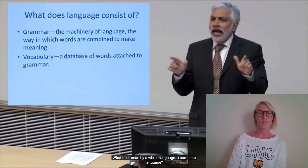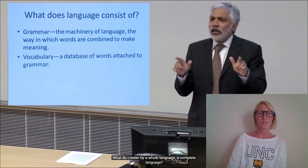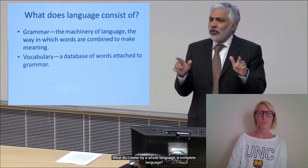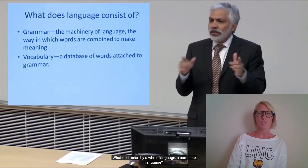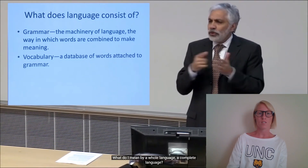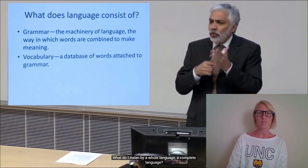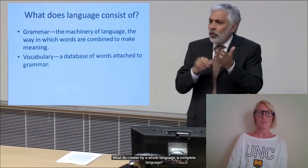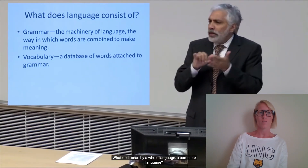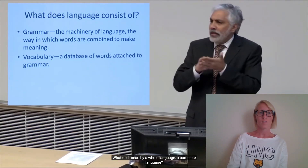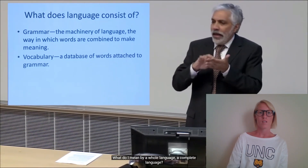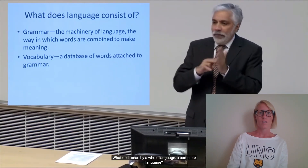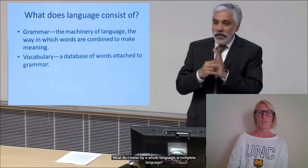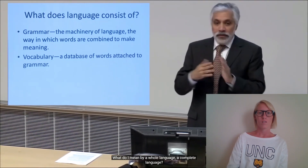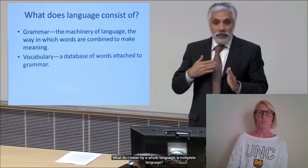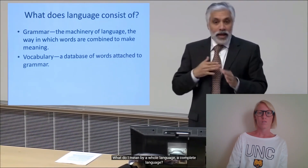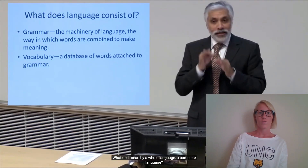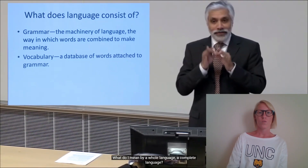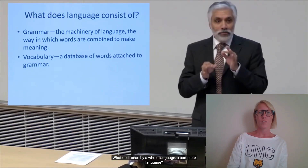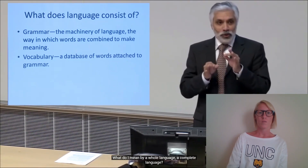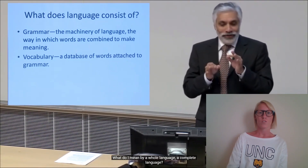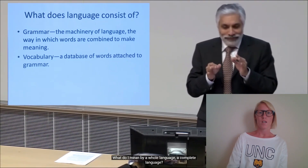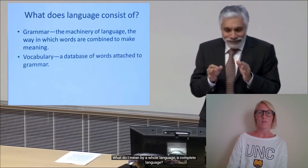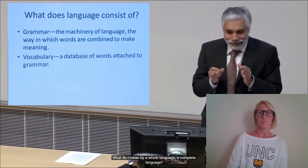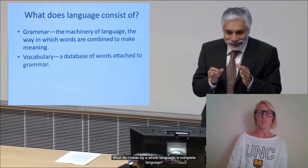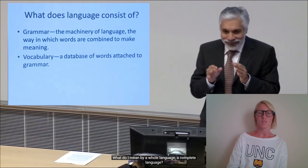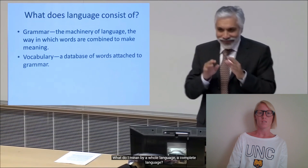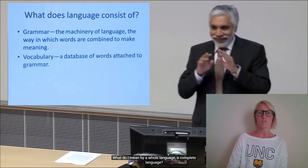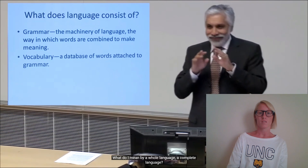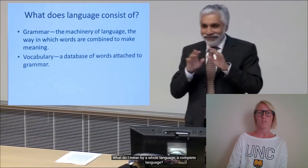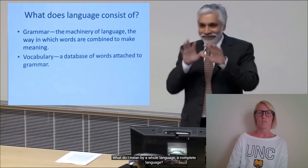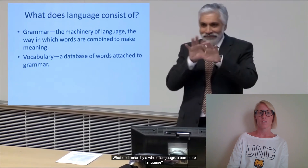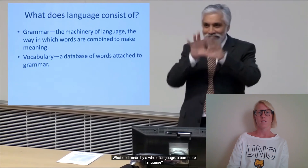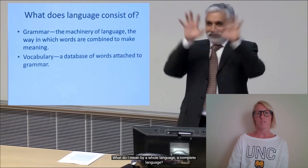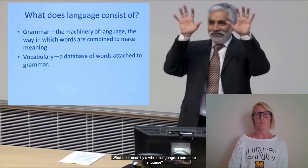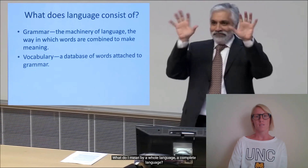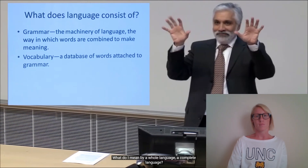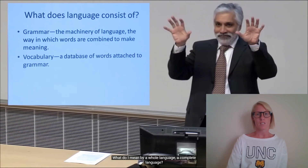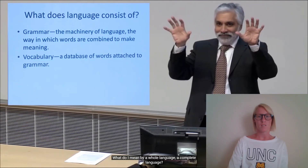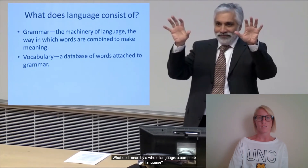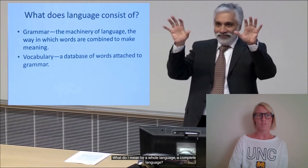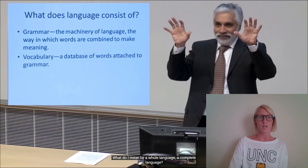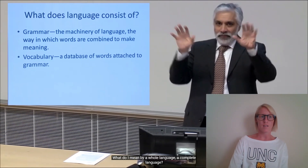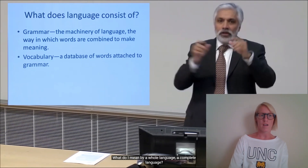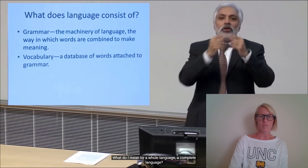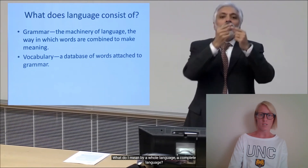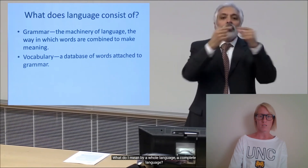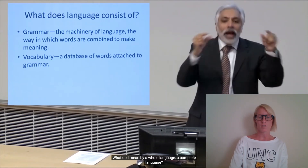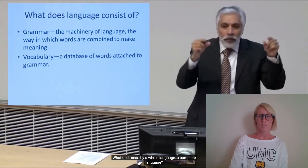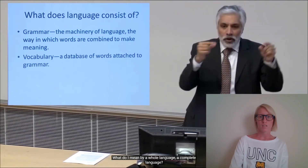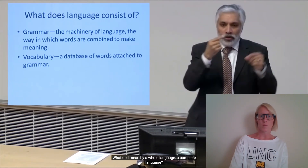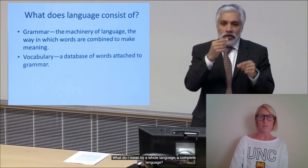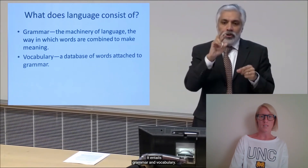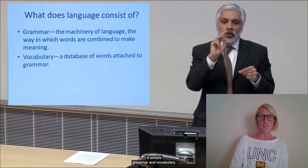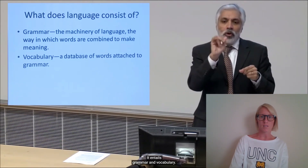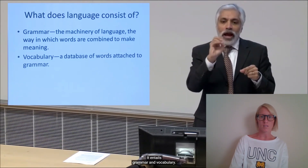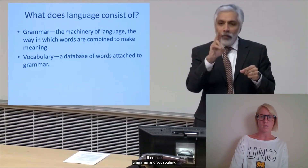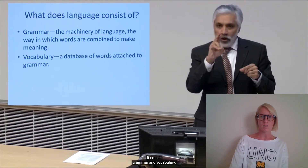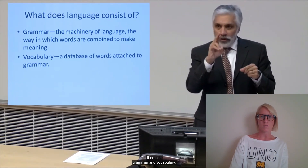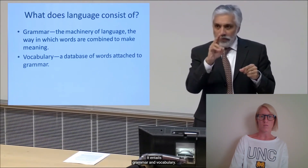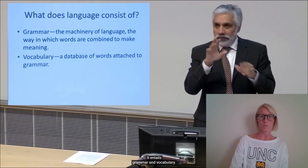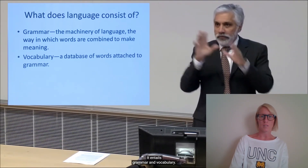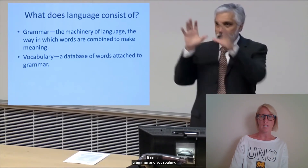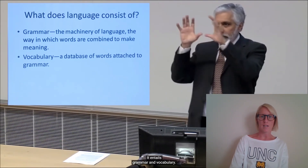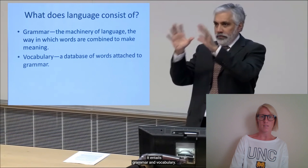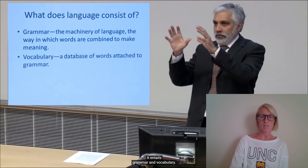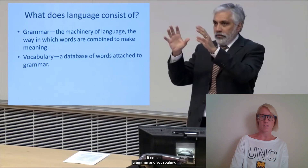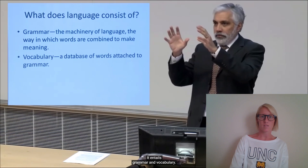What does the language consist of? And what do I mean by a full language, a complete language? It means not having complete sentences.